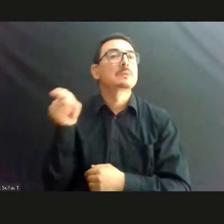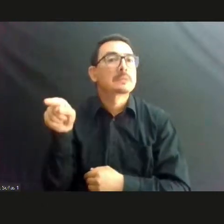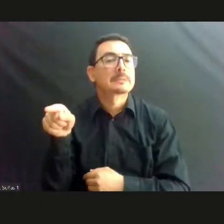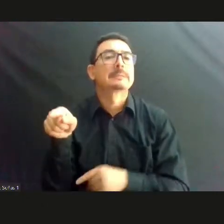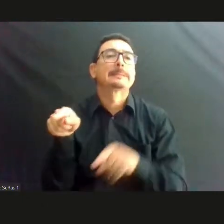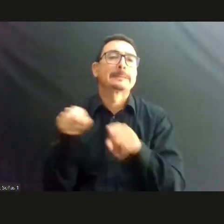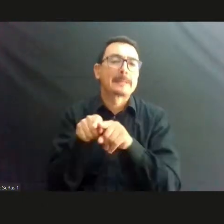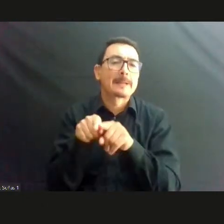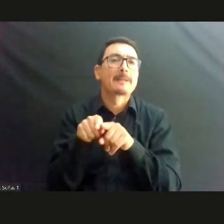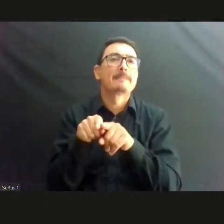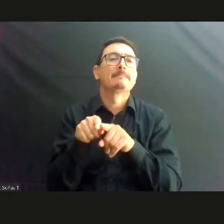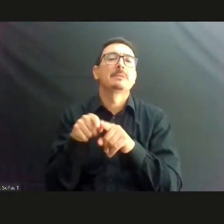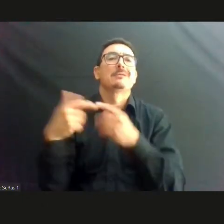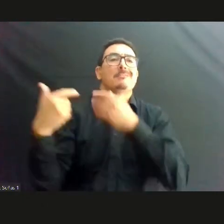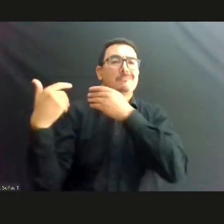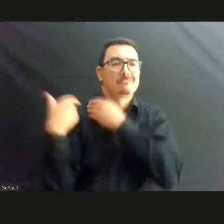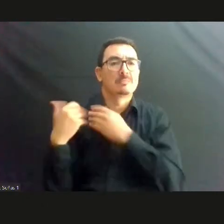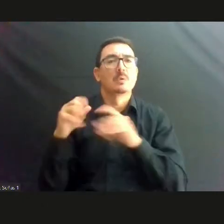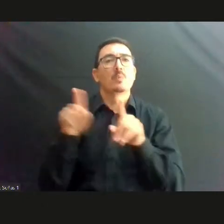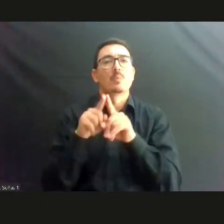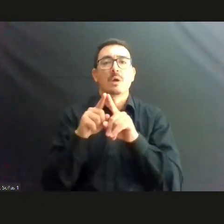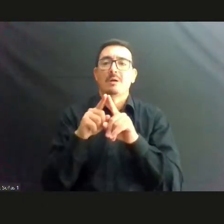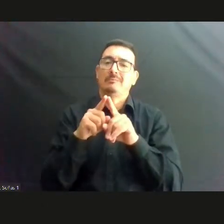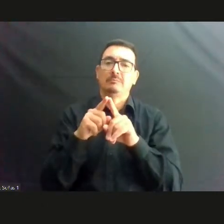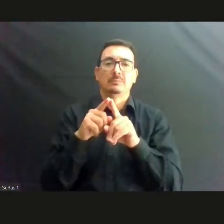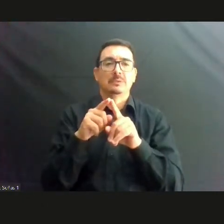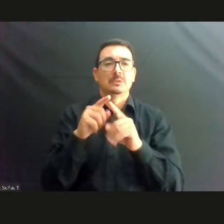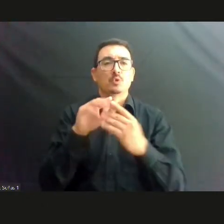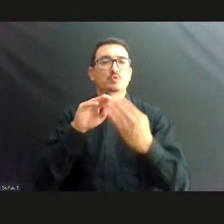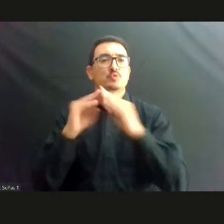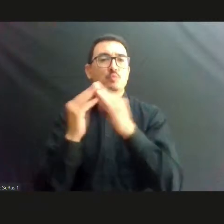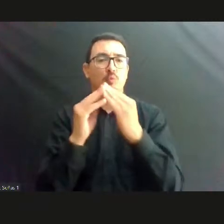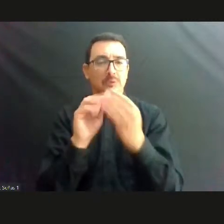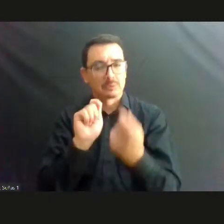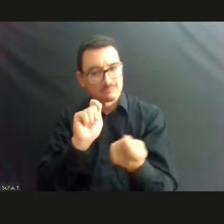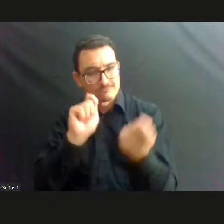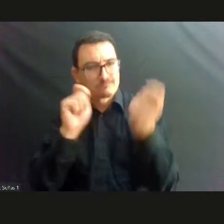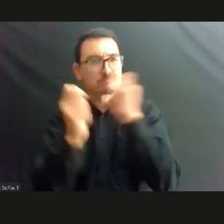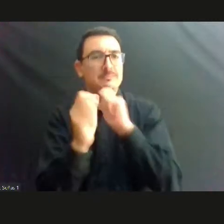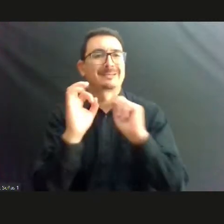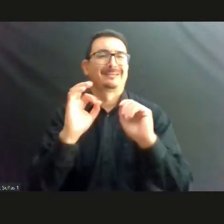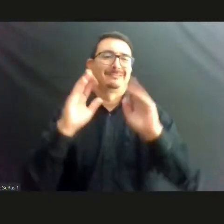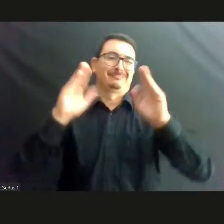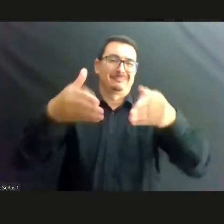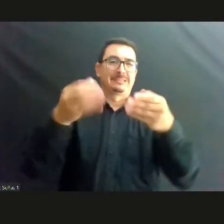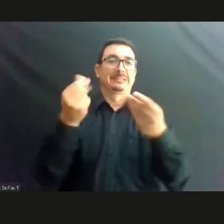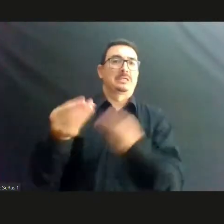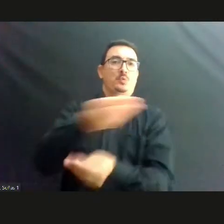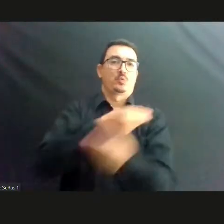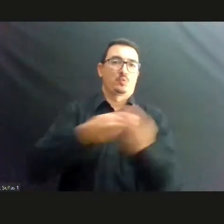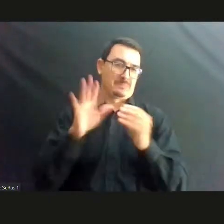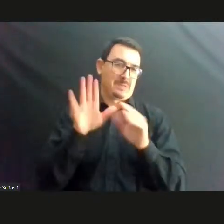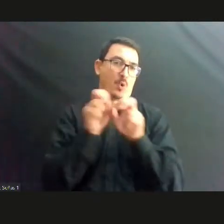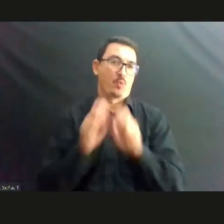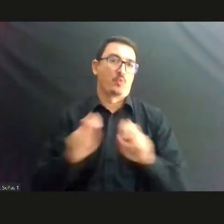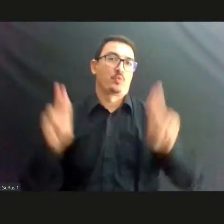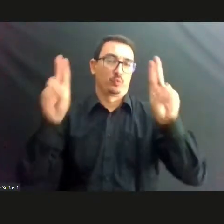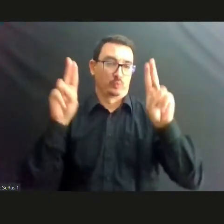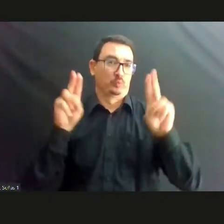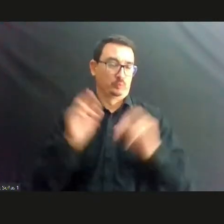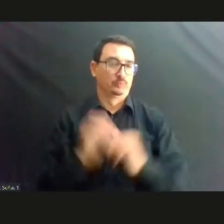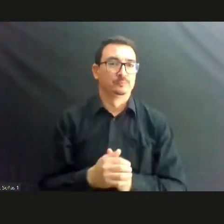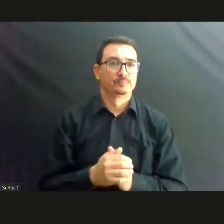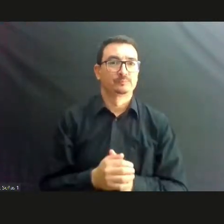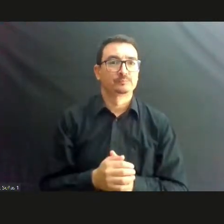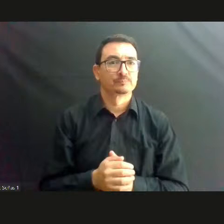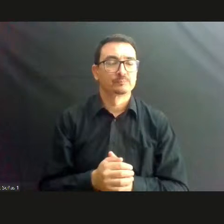as a secretariat to important trading frameworks and agreements, including the Generalized System of Preferences and the Global System